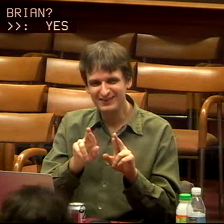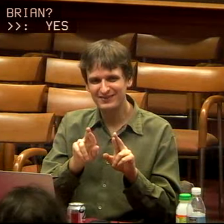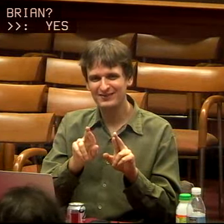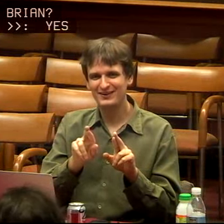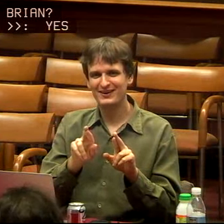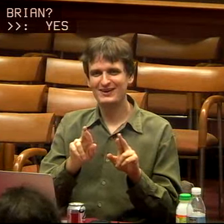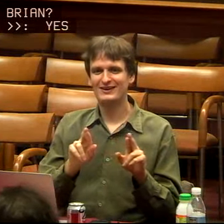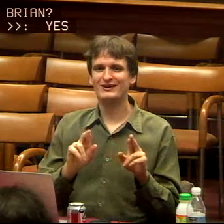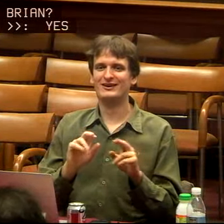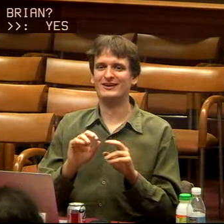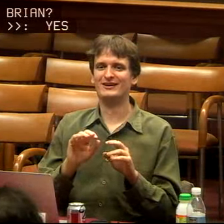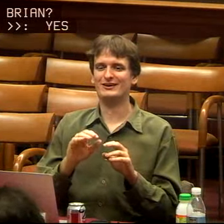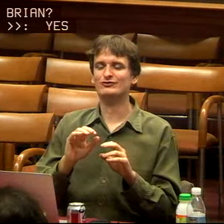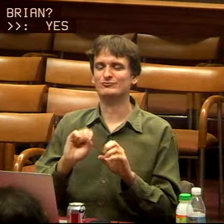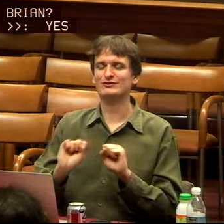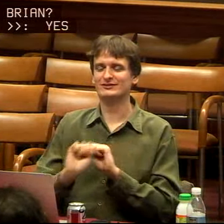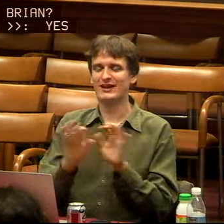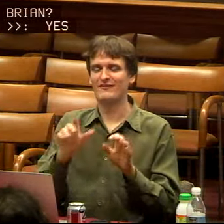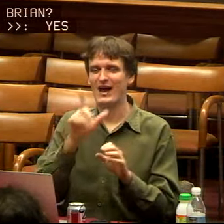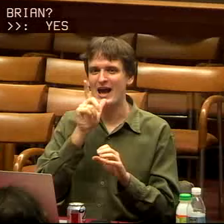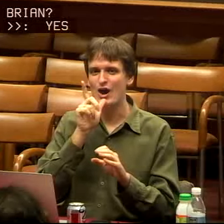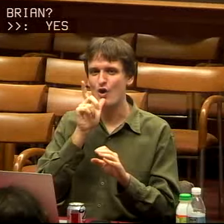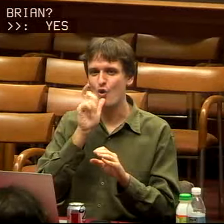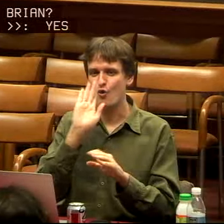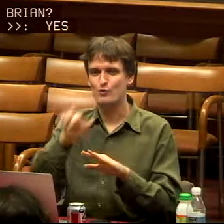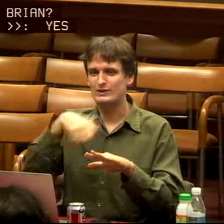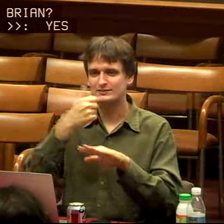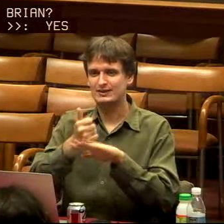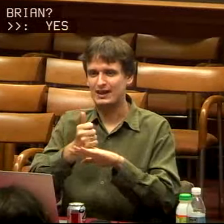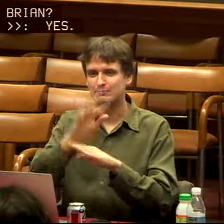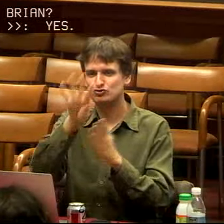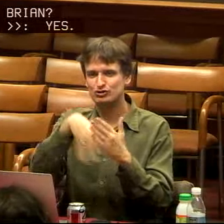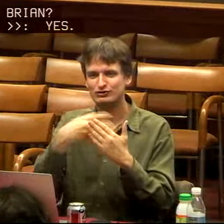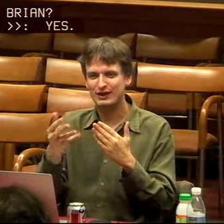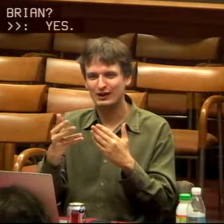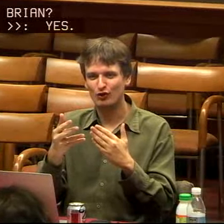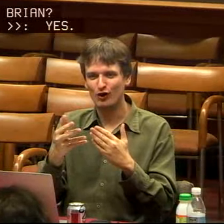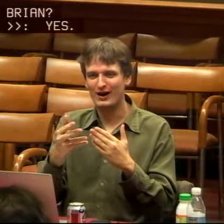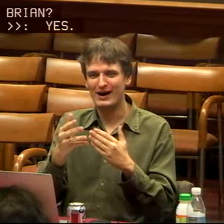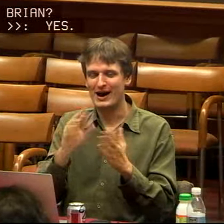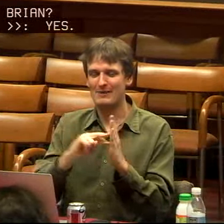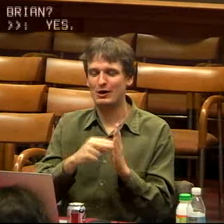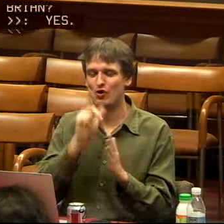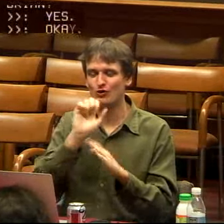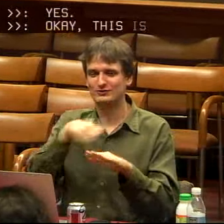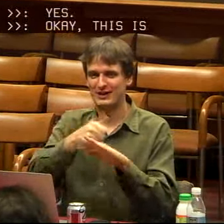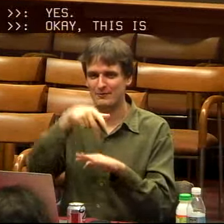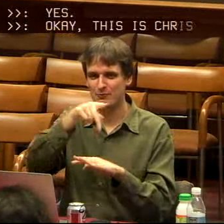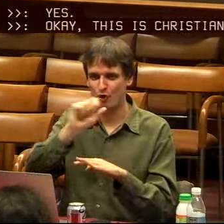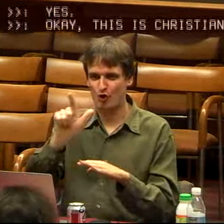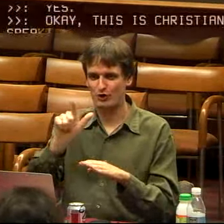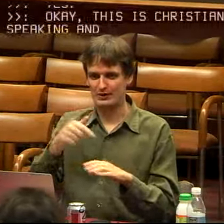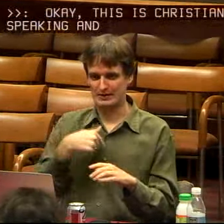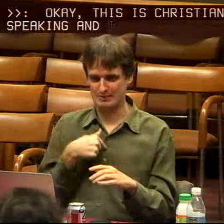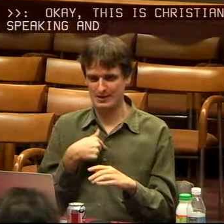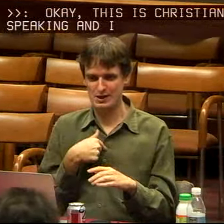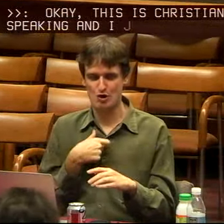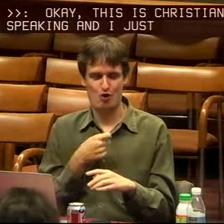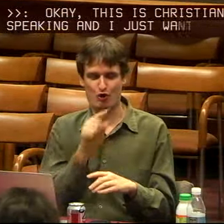Okay, this is Christian speaking, and I'm sorry, I just wanted to clarify, who's going to be setting up the scheduling? The poll, do you want me